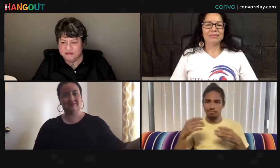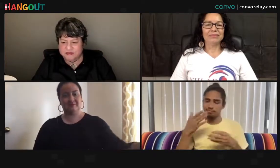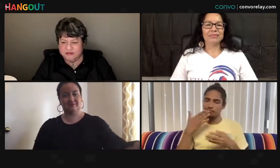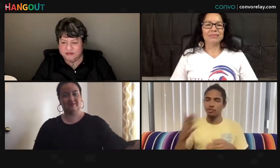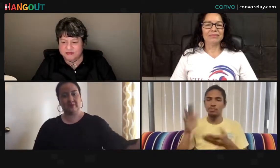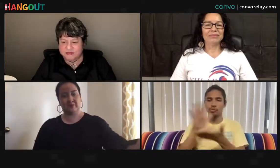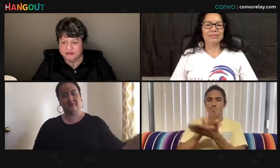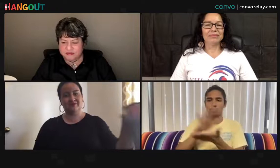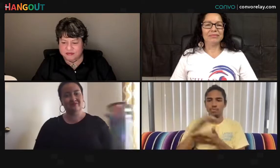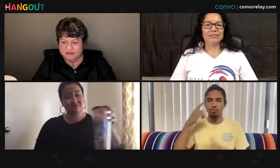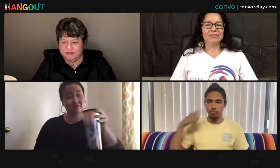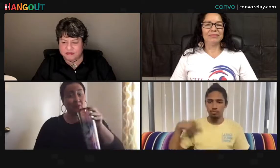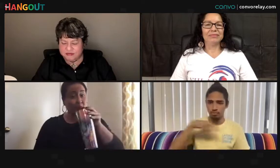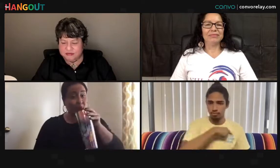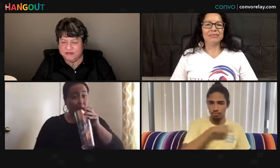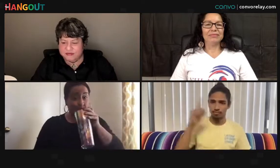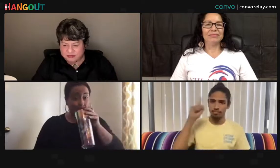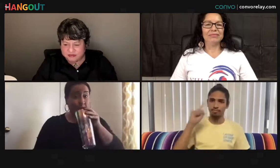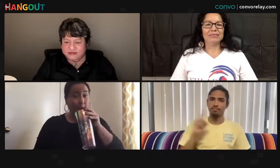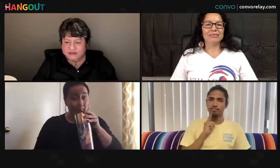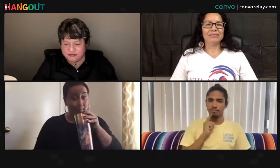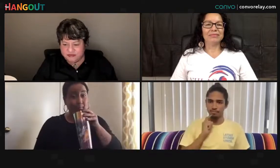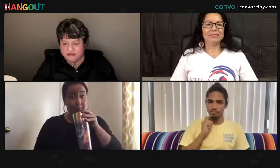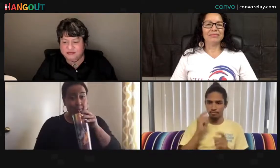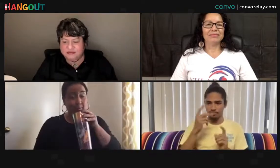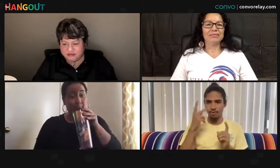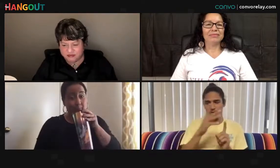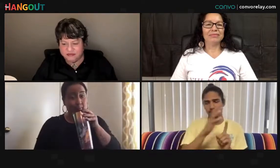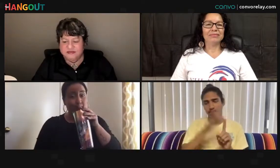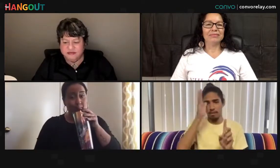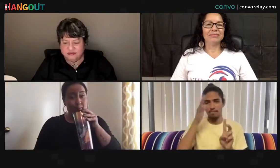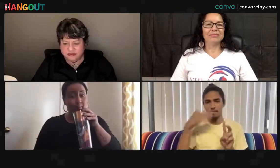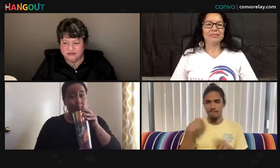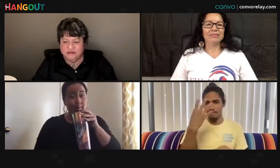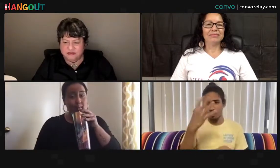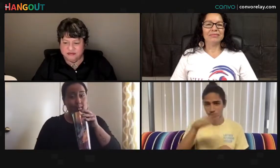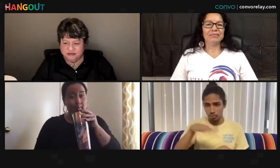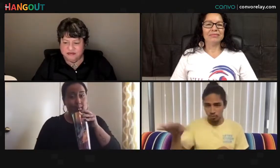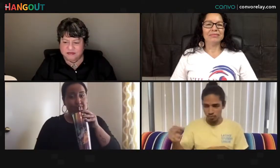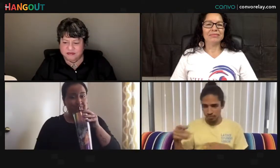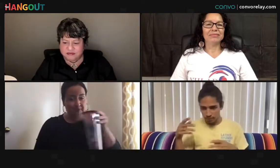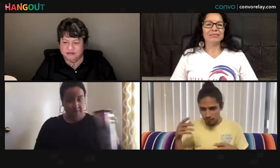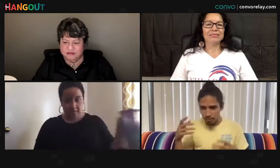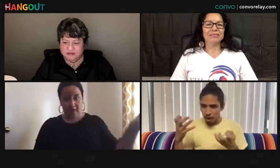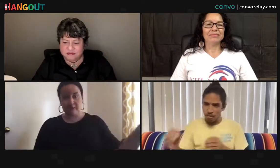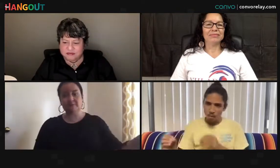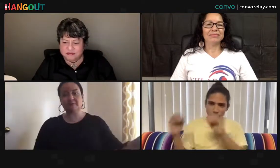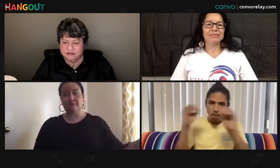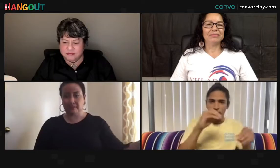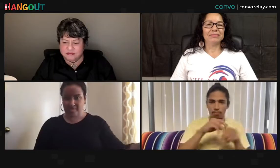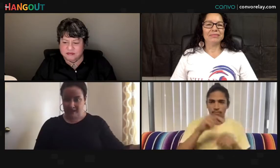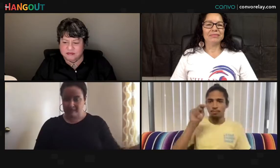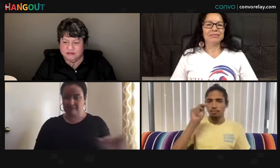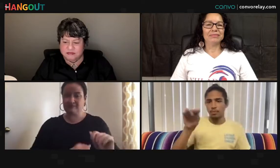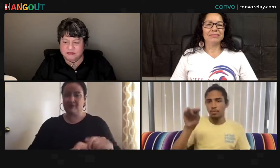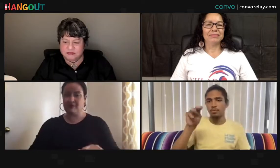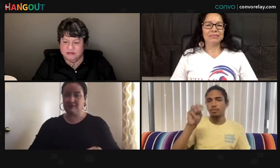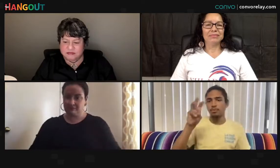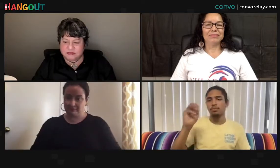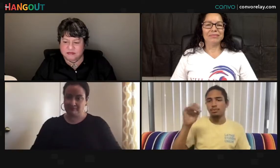We come here commonly what I hear is better education, a better life. And as a deaf person, they wanted to come here. My family